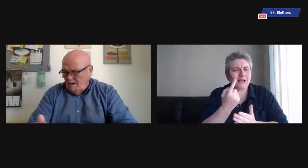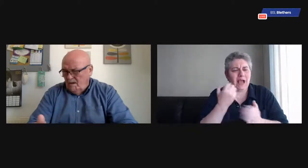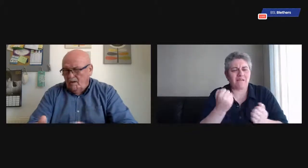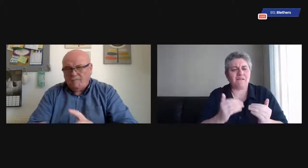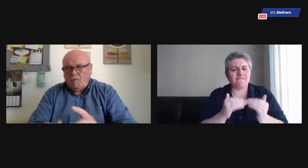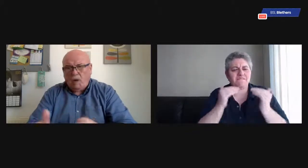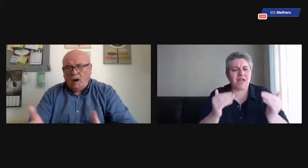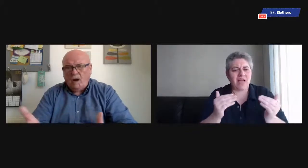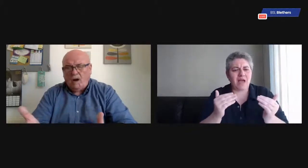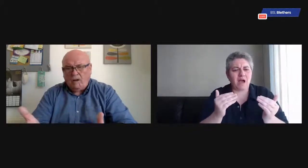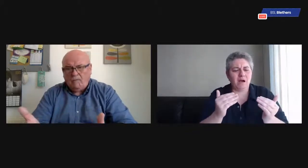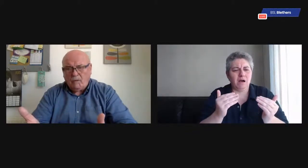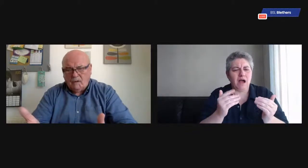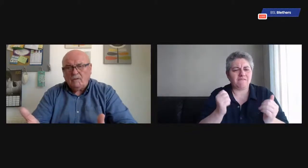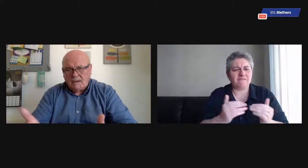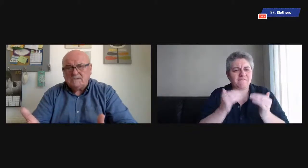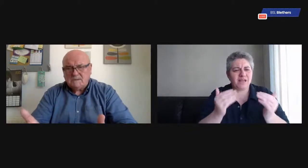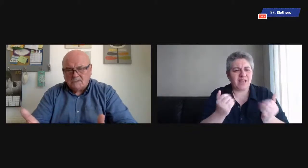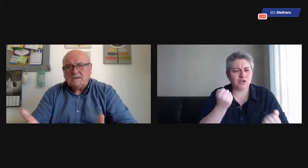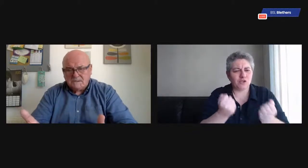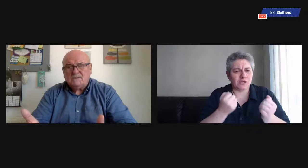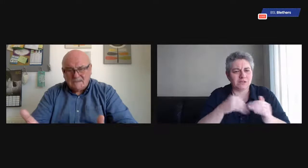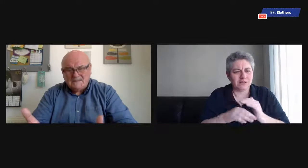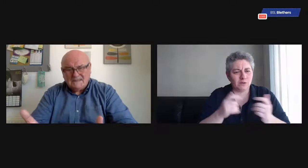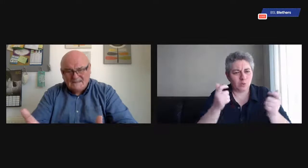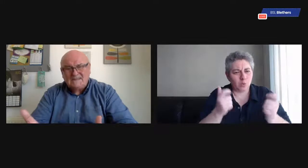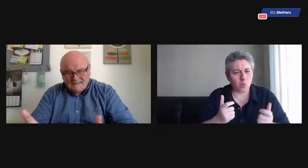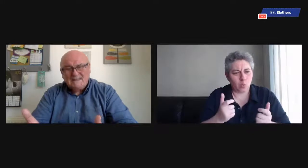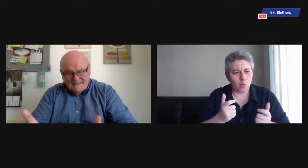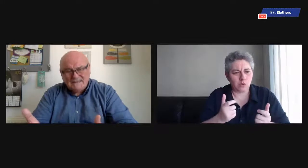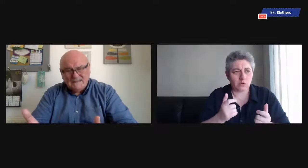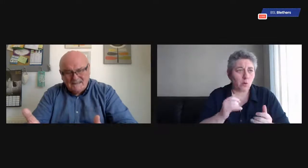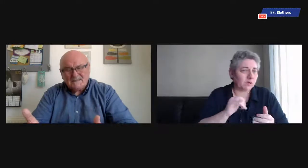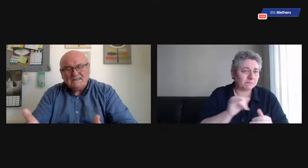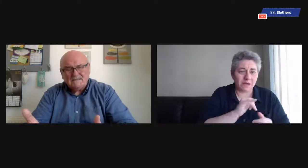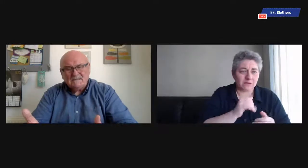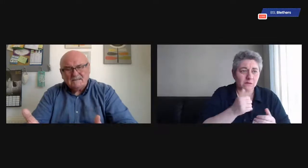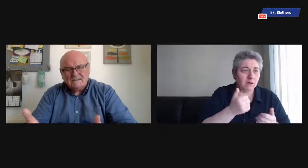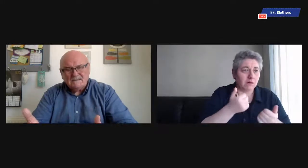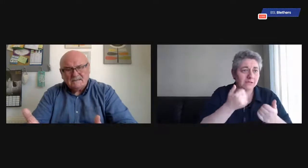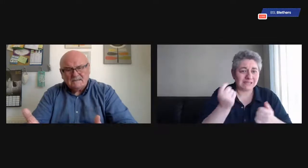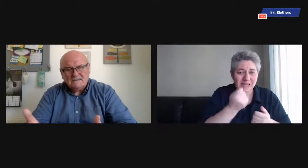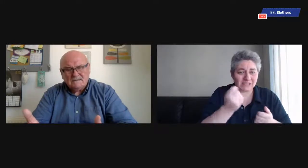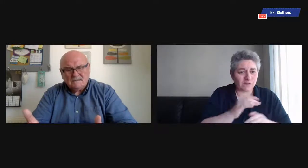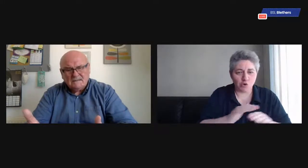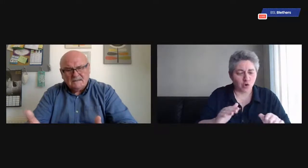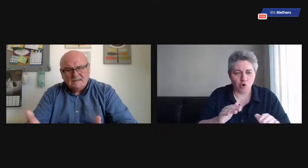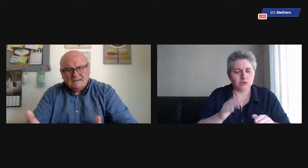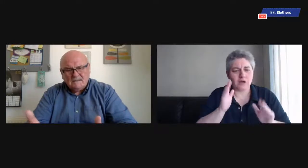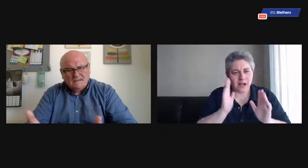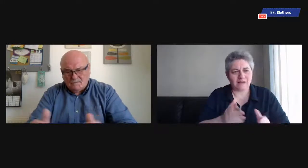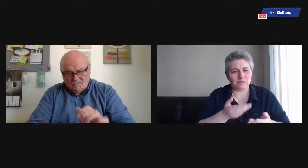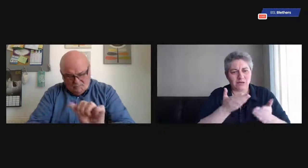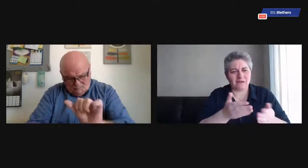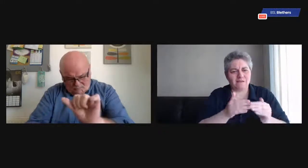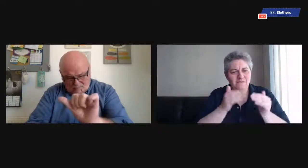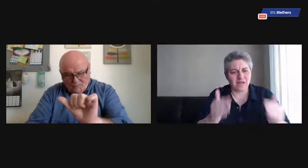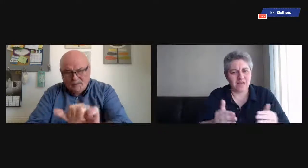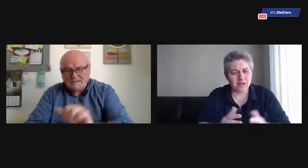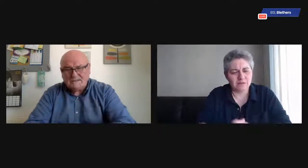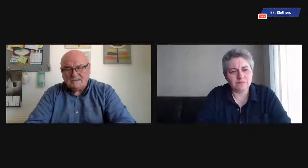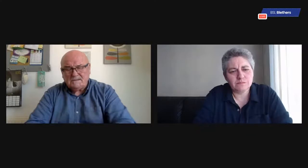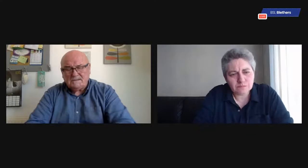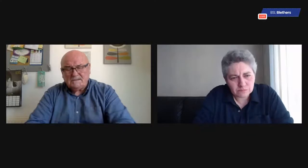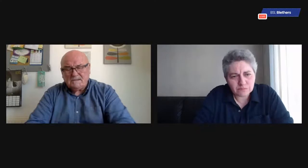And I think it would be lovely. And I think you're right, Craig. It would give the deaf opportunity, the same as their peers, access to